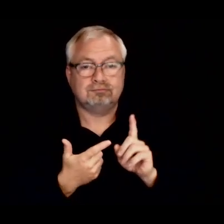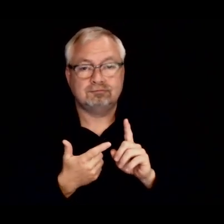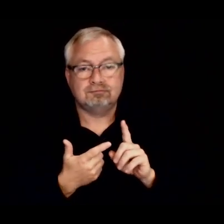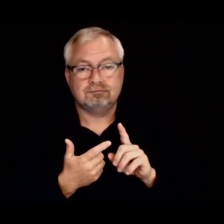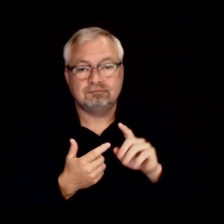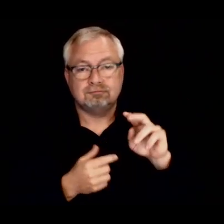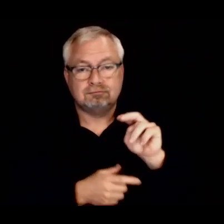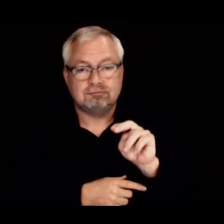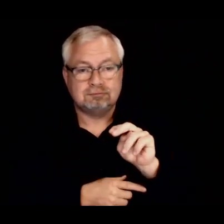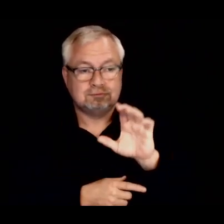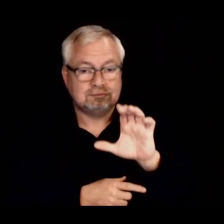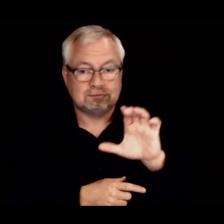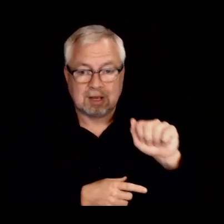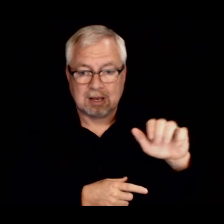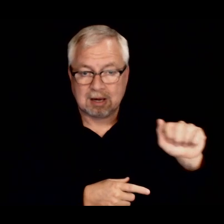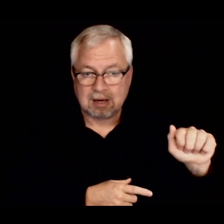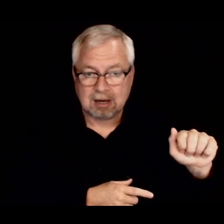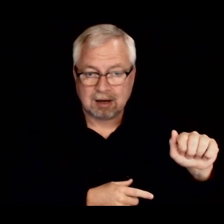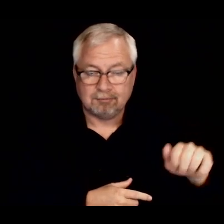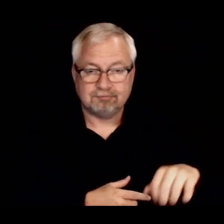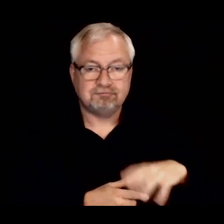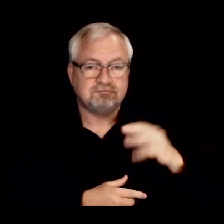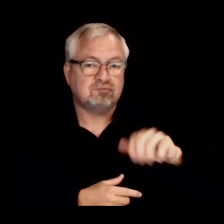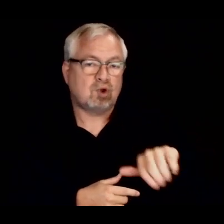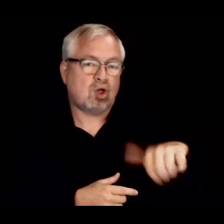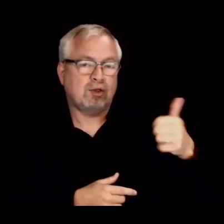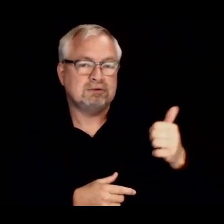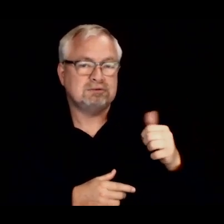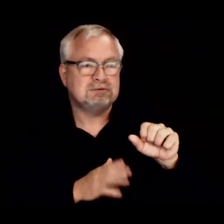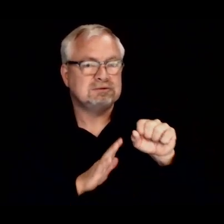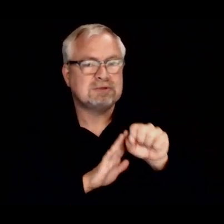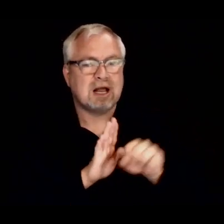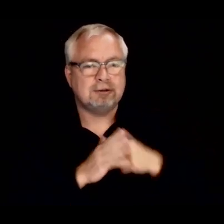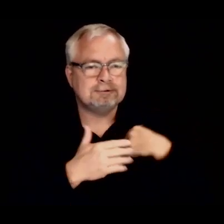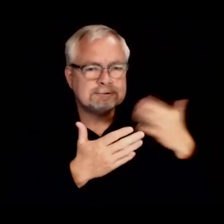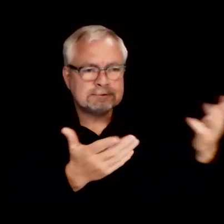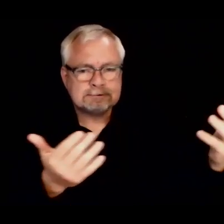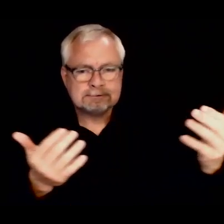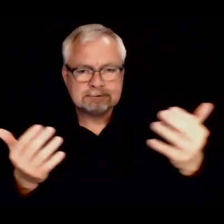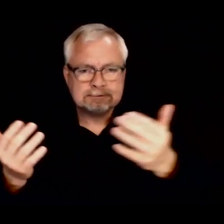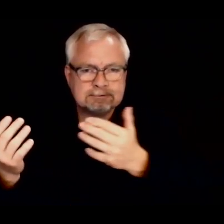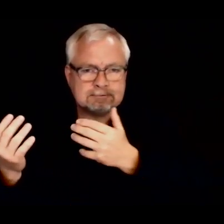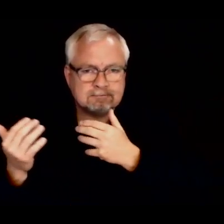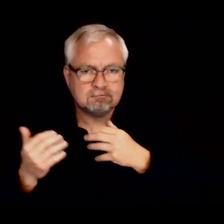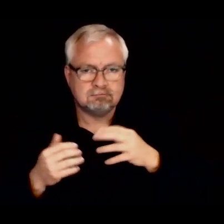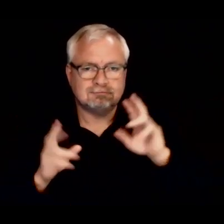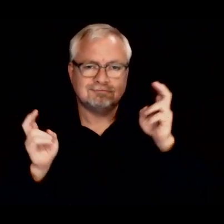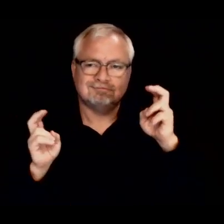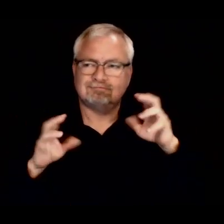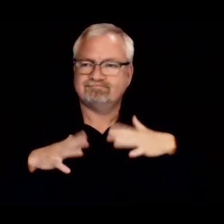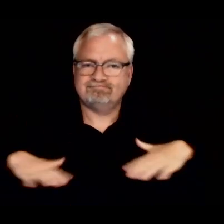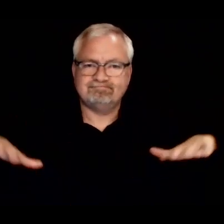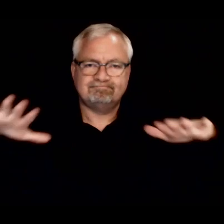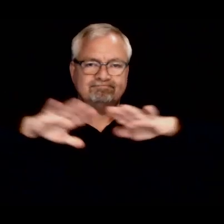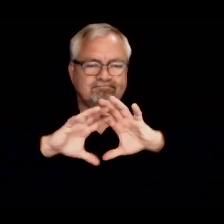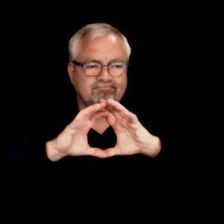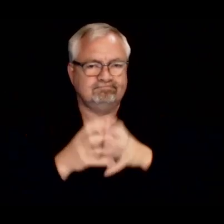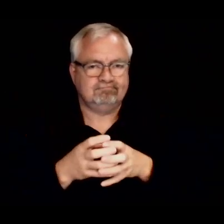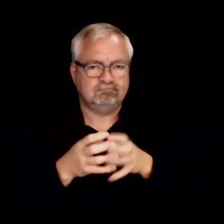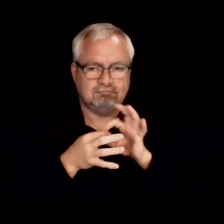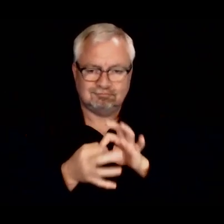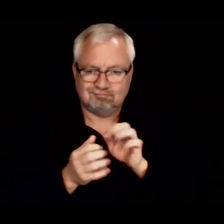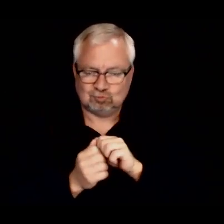can see the quite detailed guidance that's been posted on the industry guidance page on the Stay Safe website. I'll say that we're